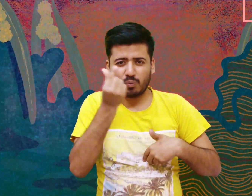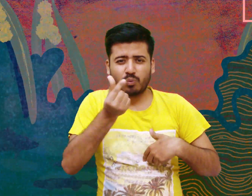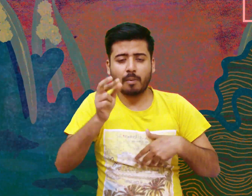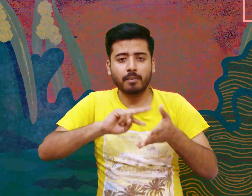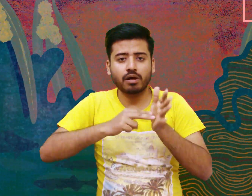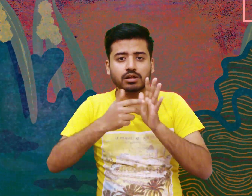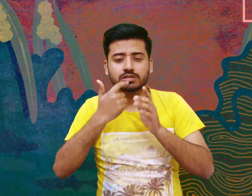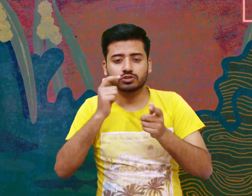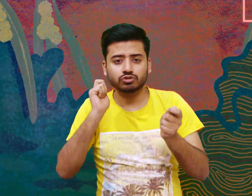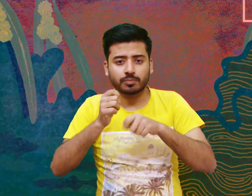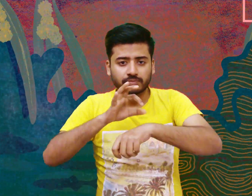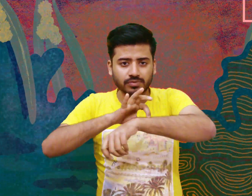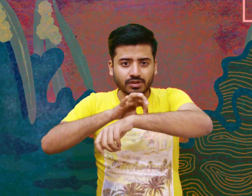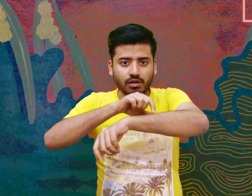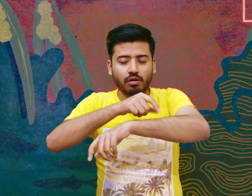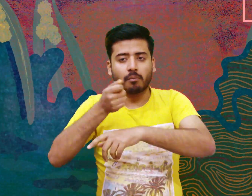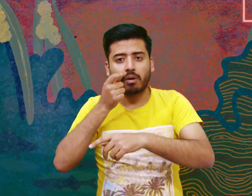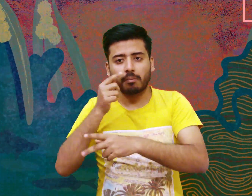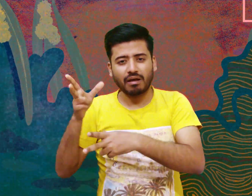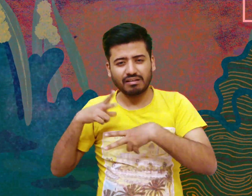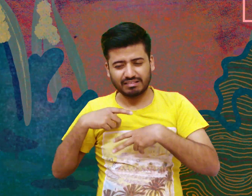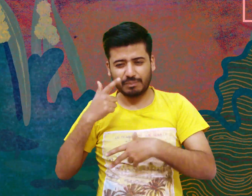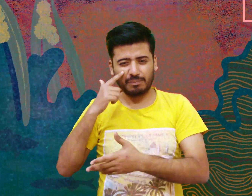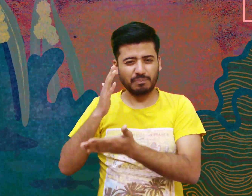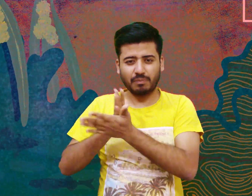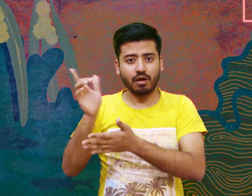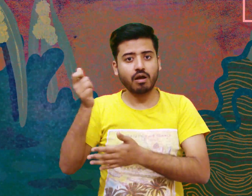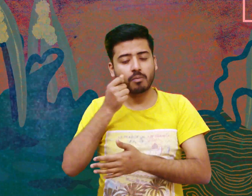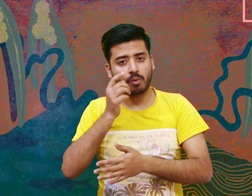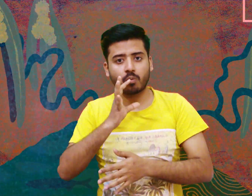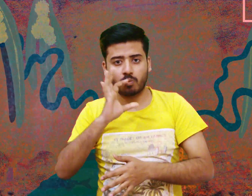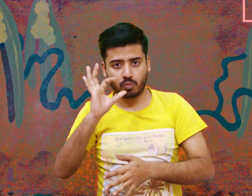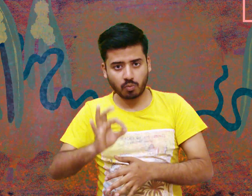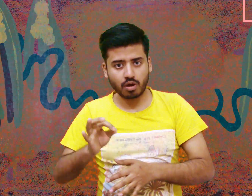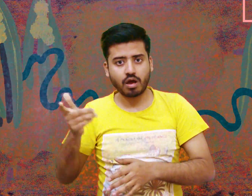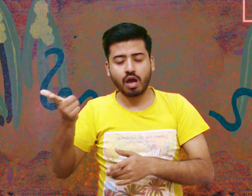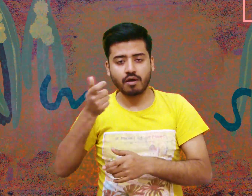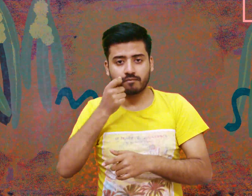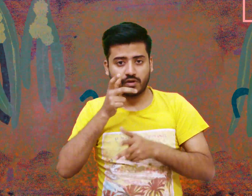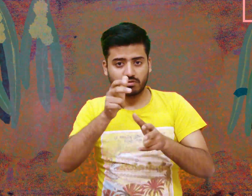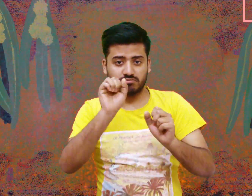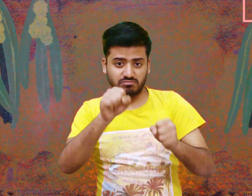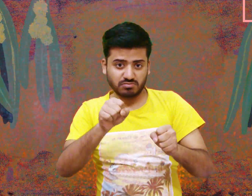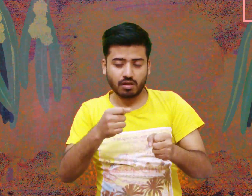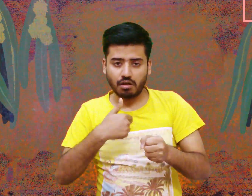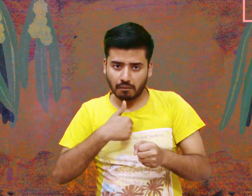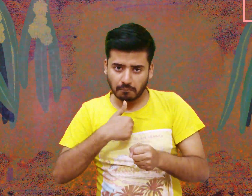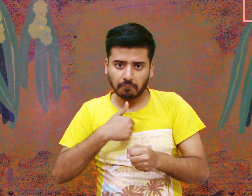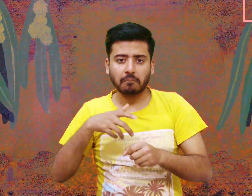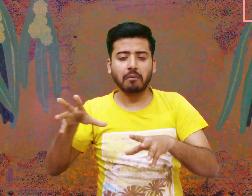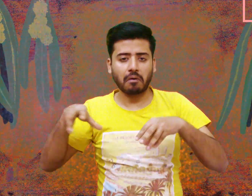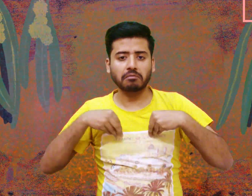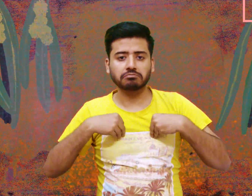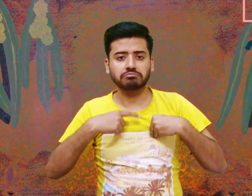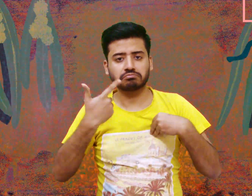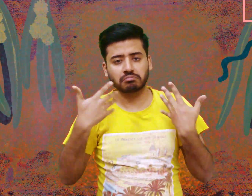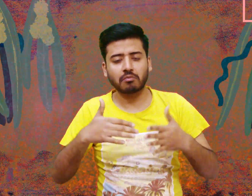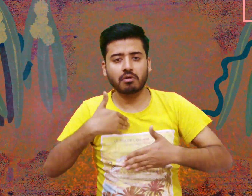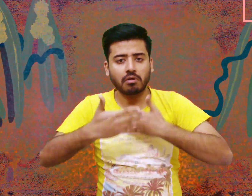with mouthwash, but the orange hue just wouldn't go away. She became so self-conscious that she stopped smiling in pictures